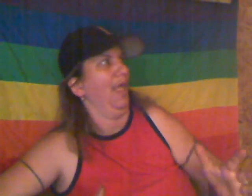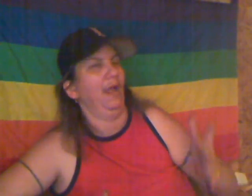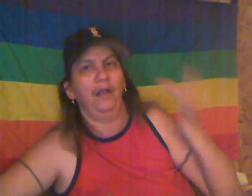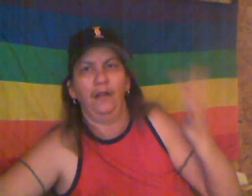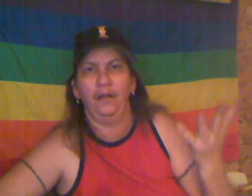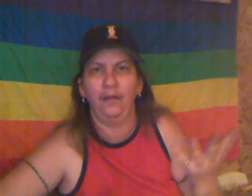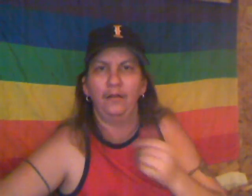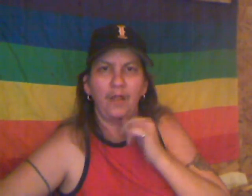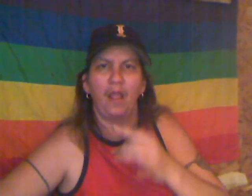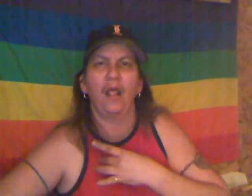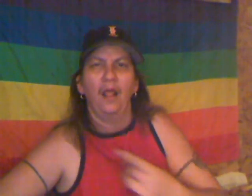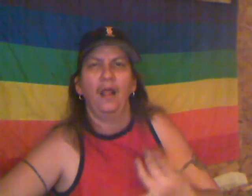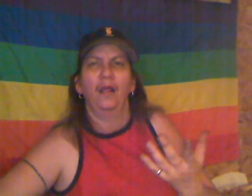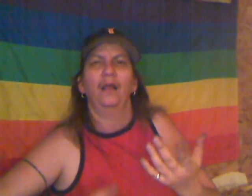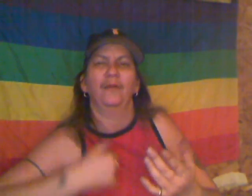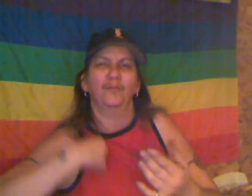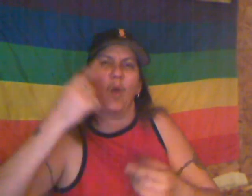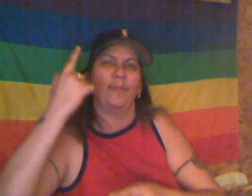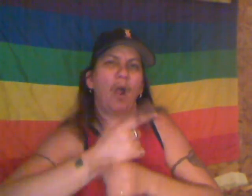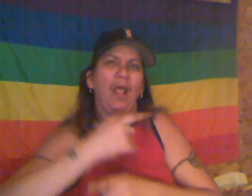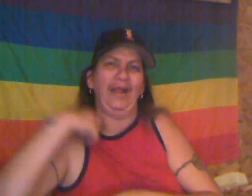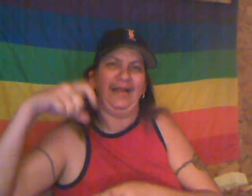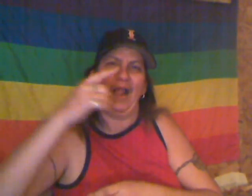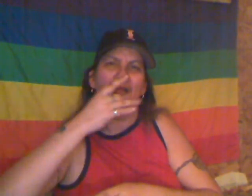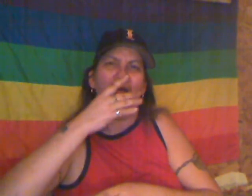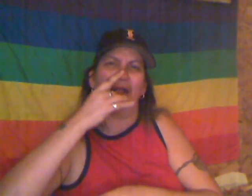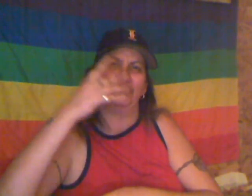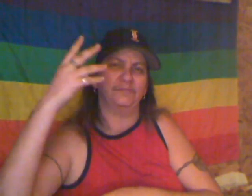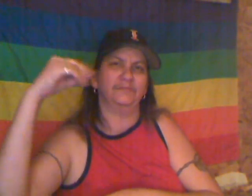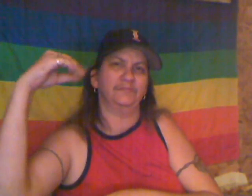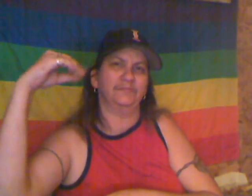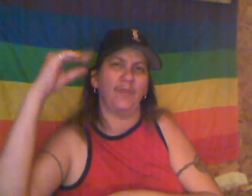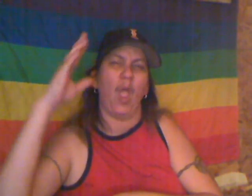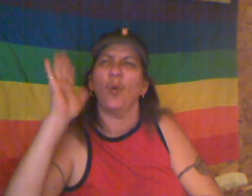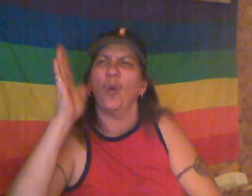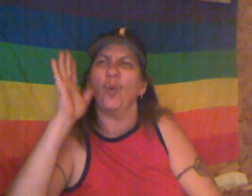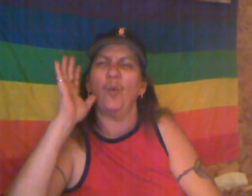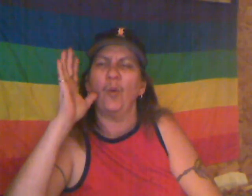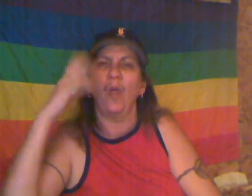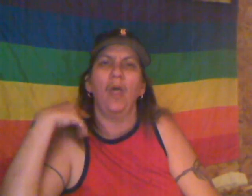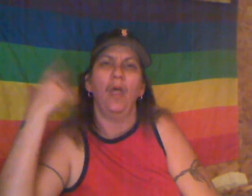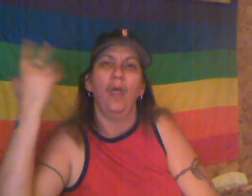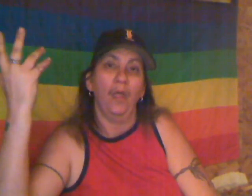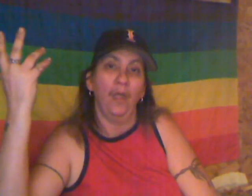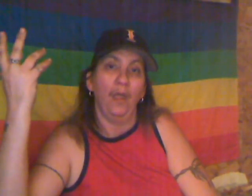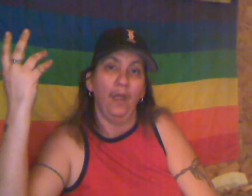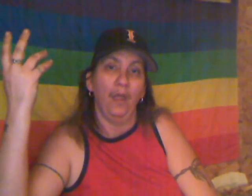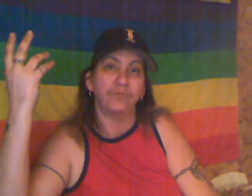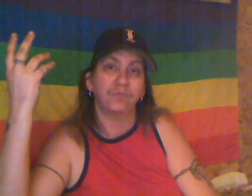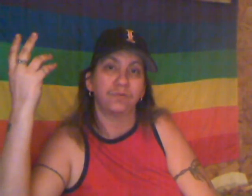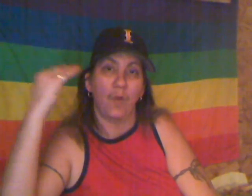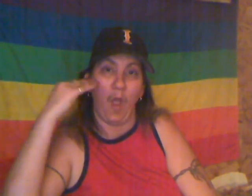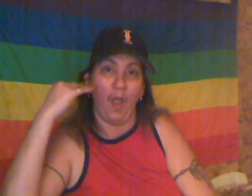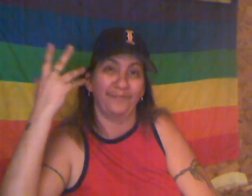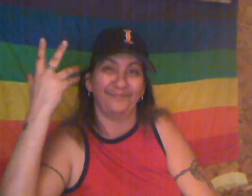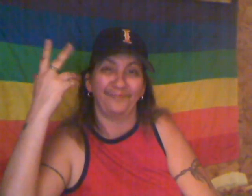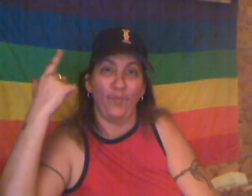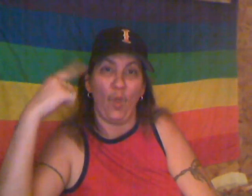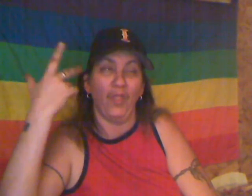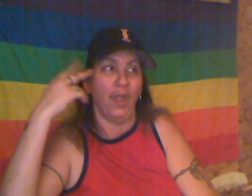What's it exactly doing? Well, I tell you, what you really need to do is go see my friend Bill at the Jet Propulsion Laboratory. Bill Patrick, he knows